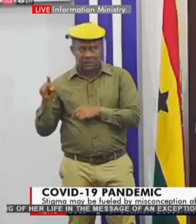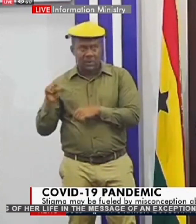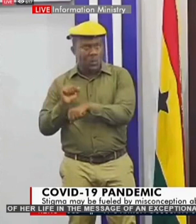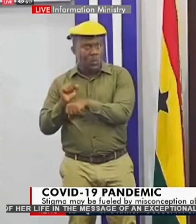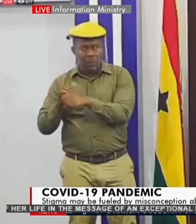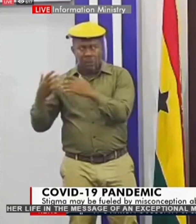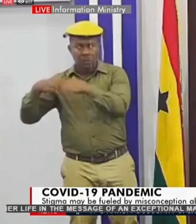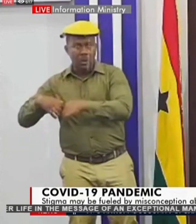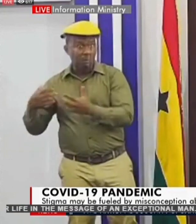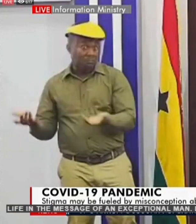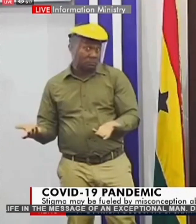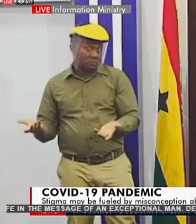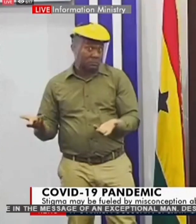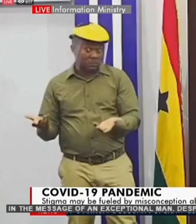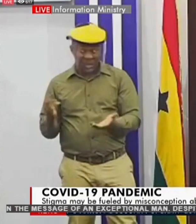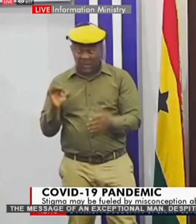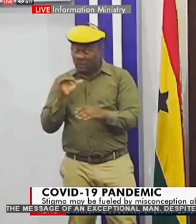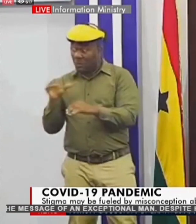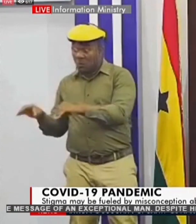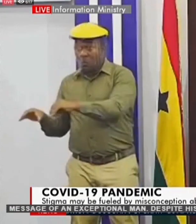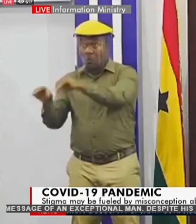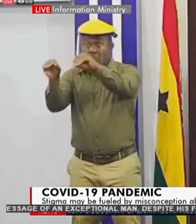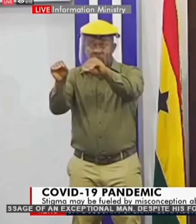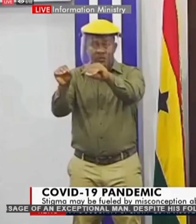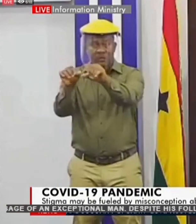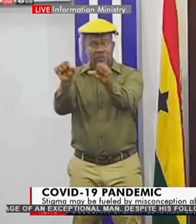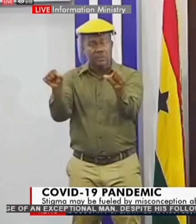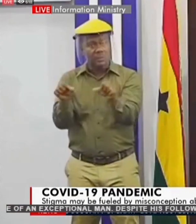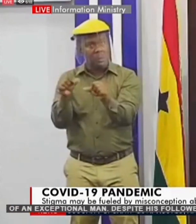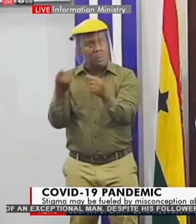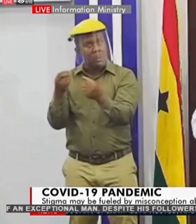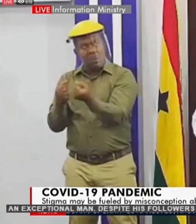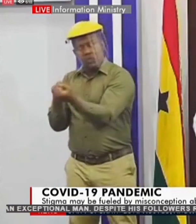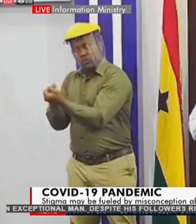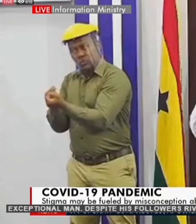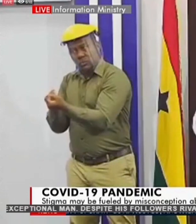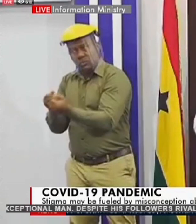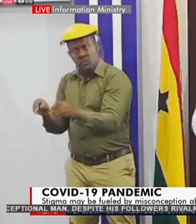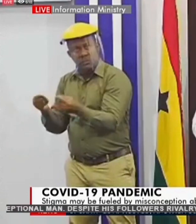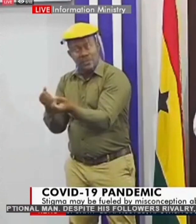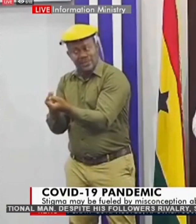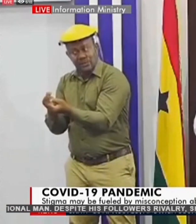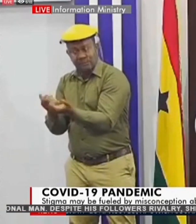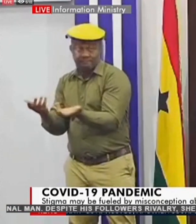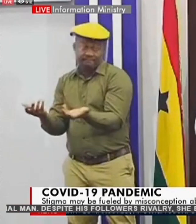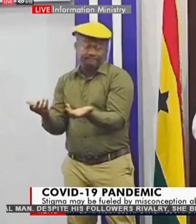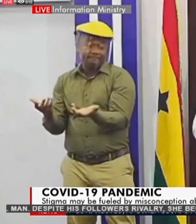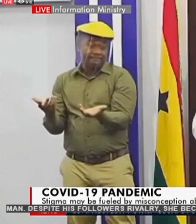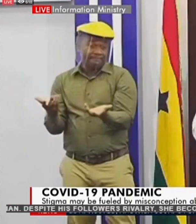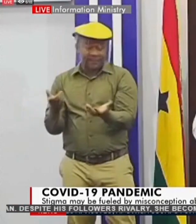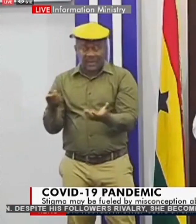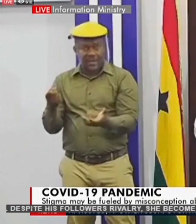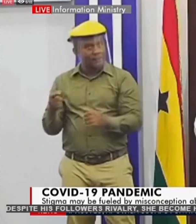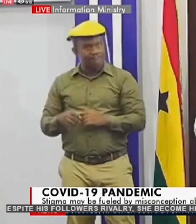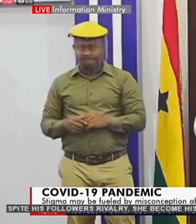livelihood, and unless they move away from the town, or there's some support, or immediately we are able to reduce stigma, is going to affect